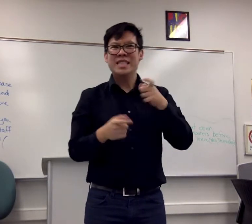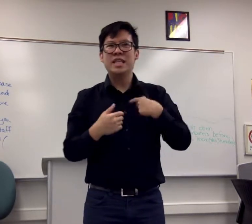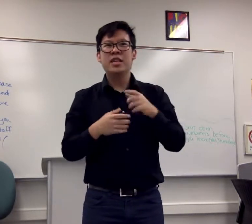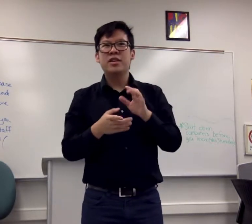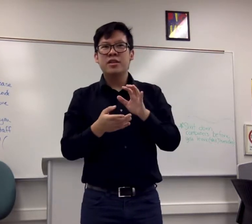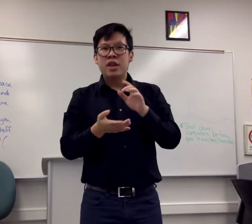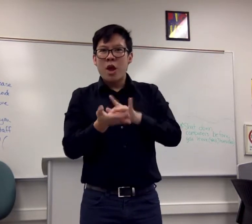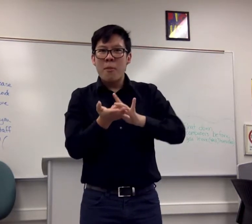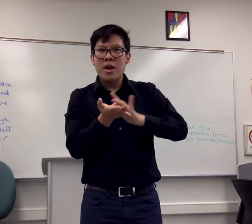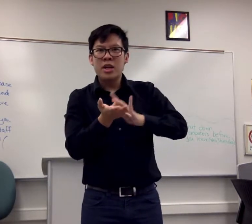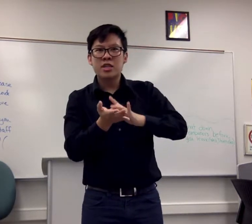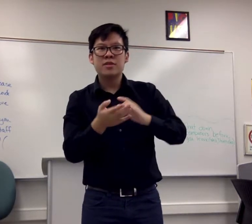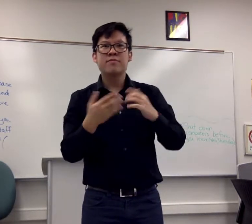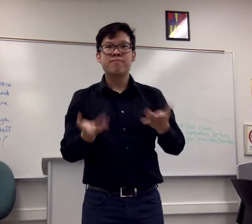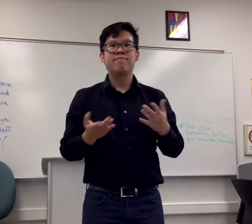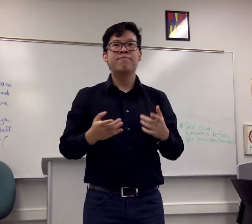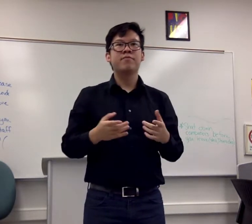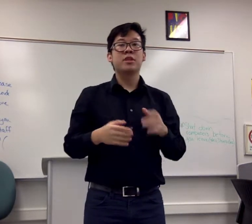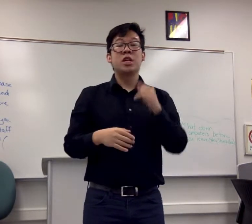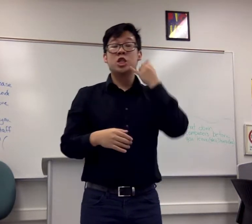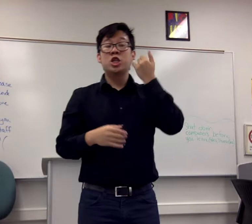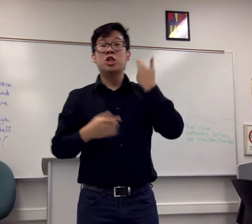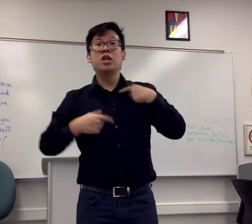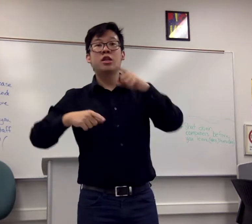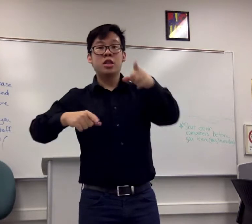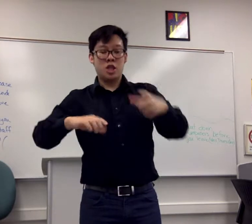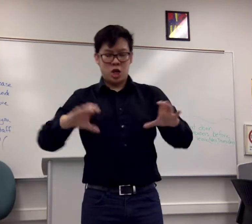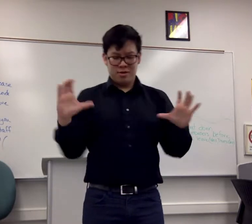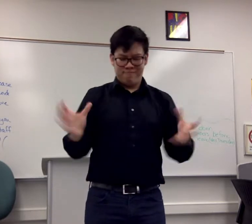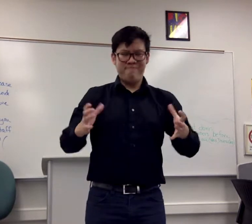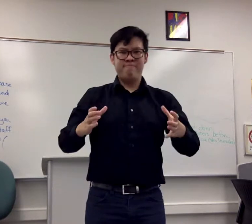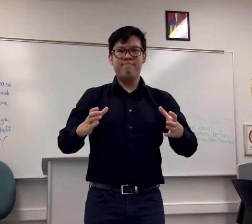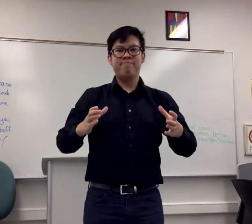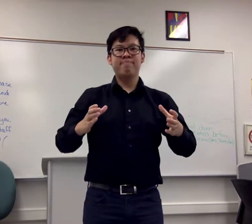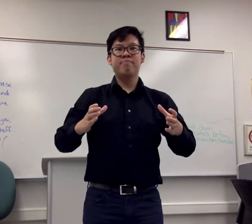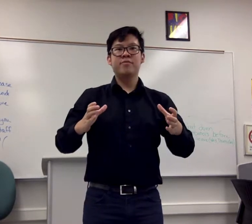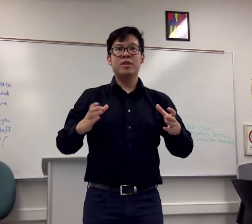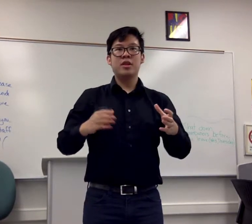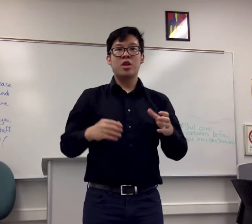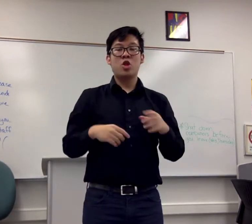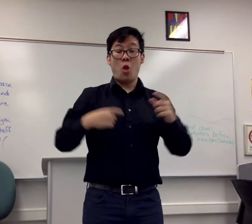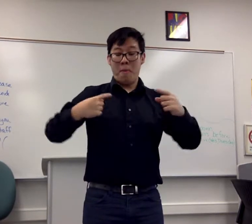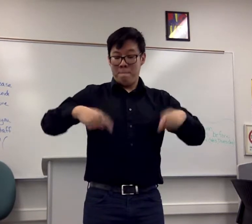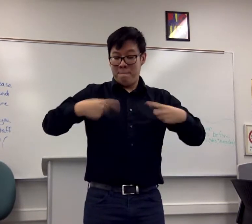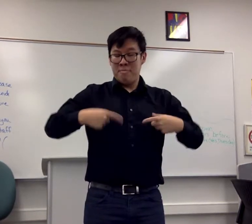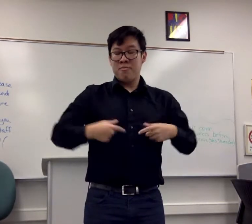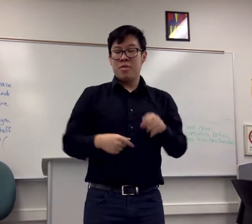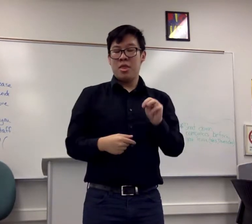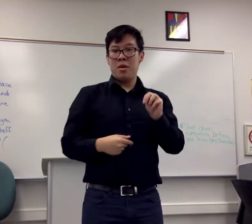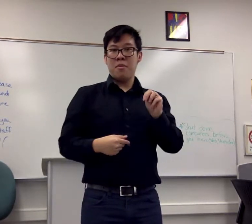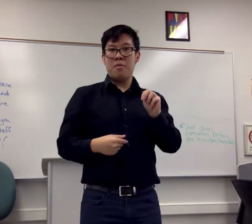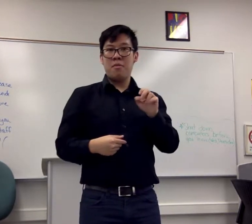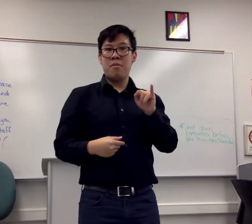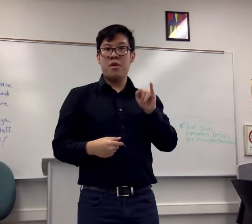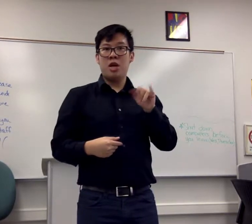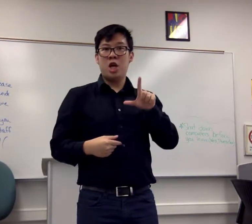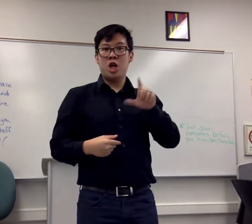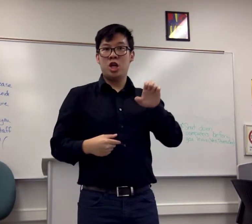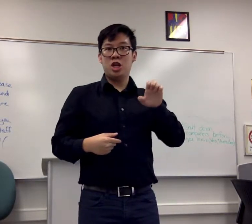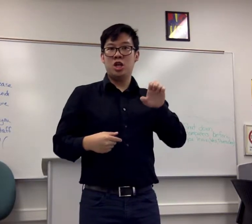because there's like a circle, like so many, like a 10-mile radius, and if you're going from the hospitals within that 10-mile radius, they can track you. But if you're going